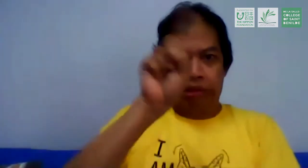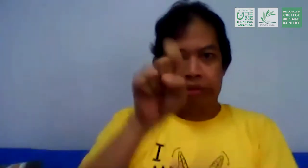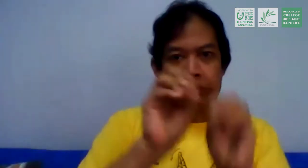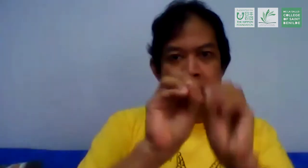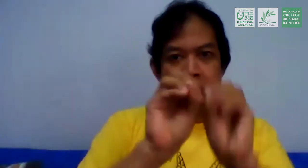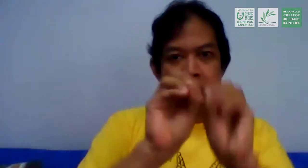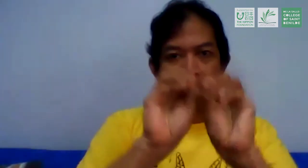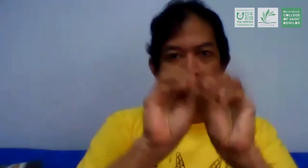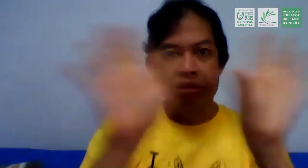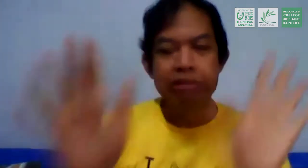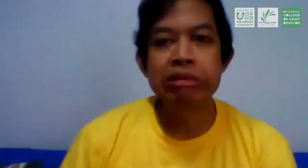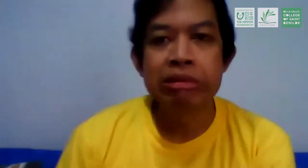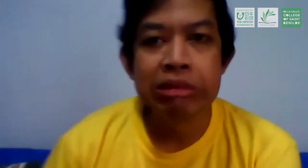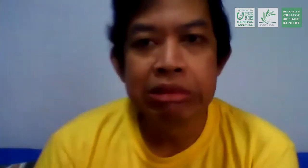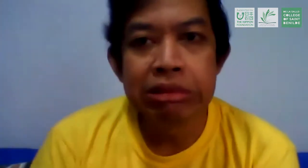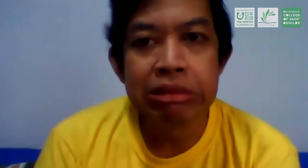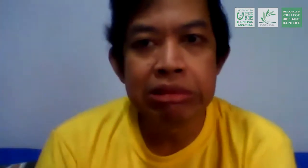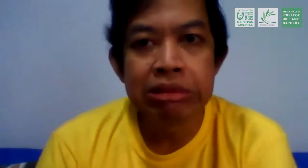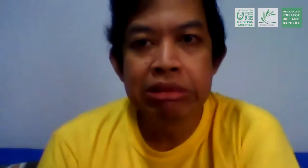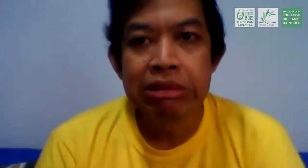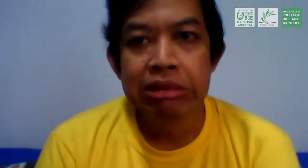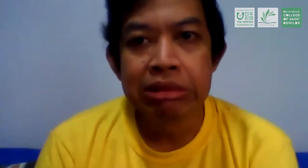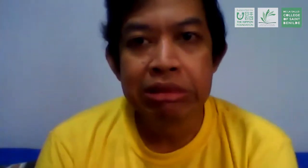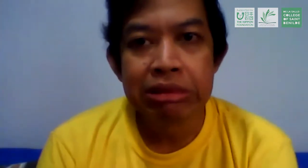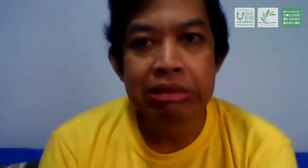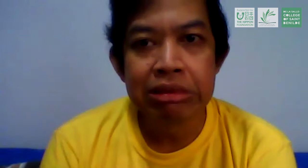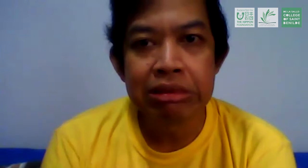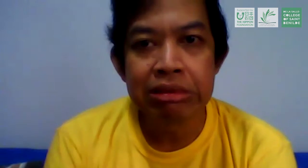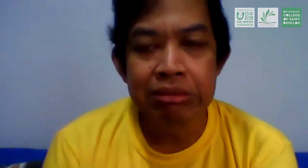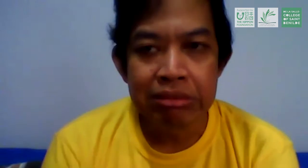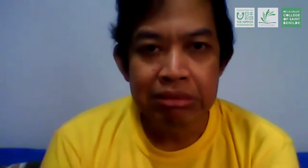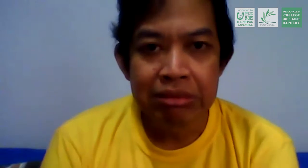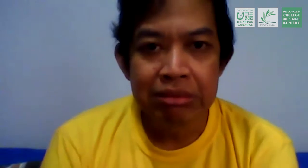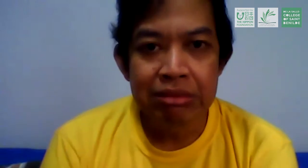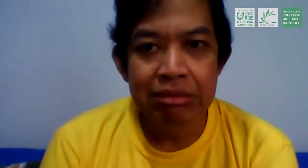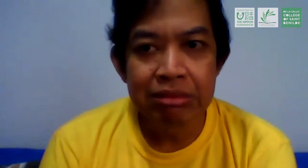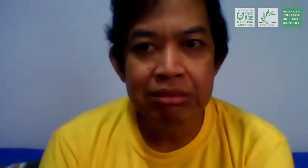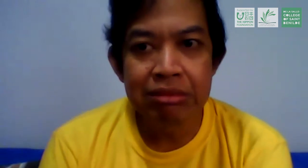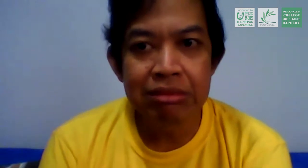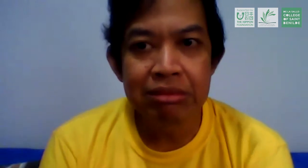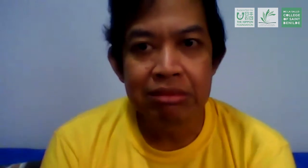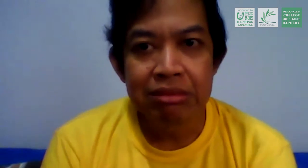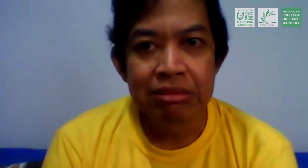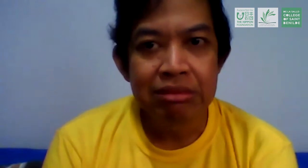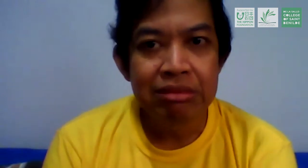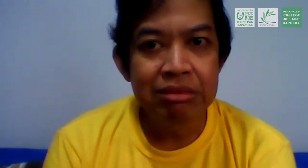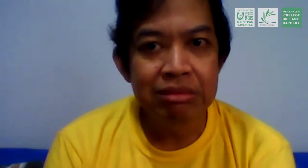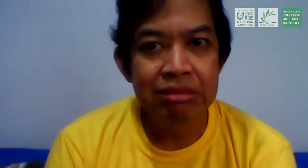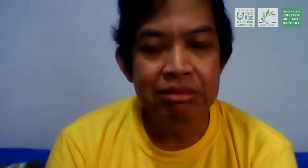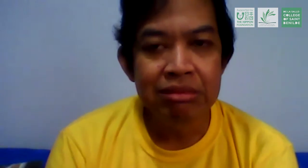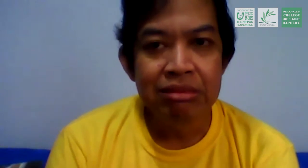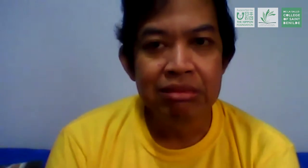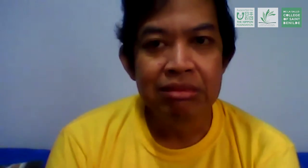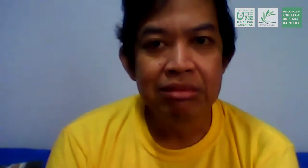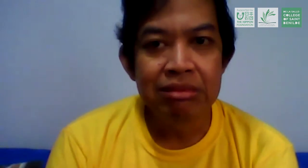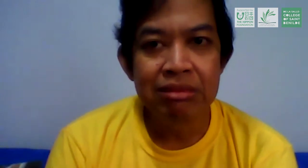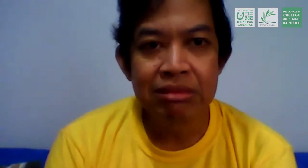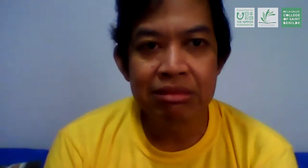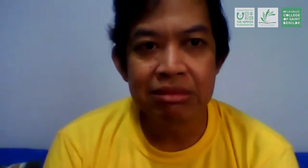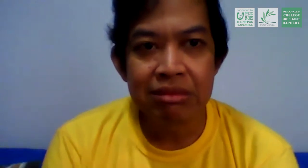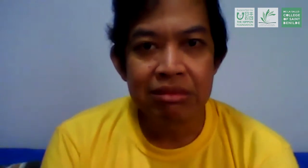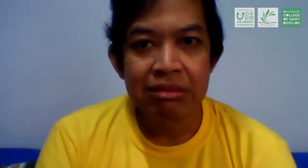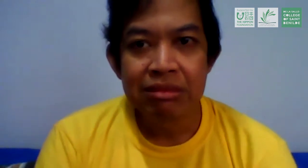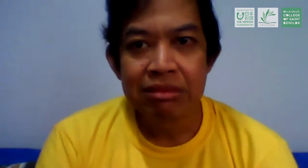I mean, when I teach, you know, my class now, do I then take that into